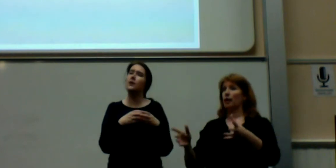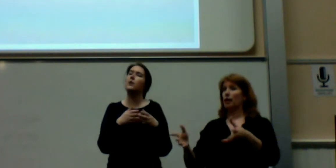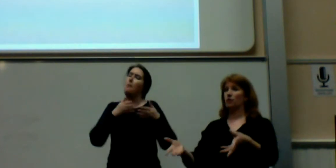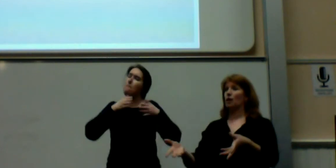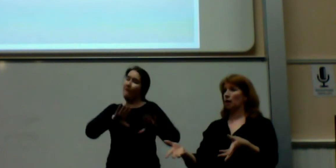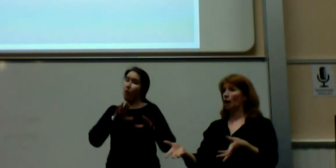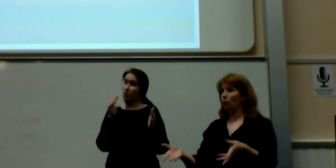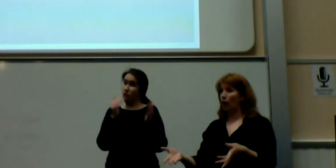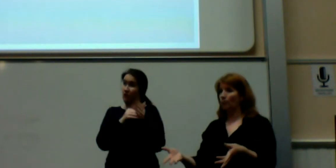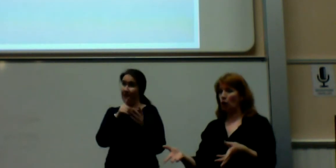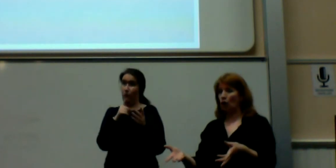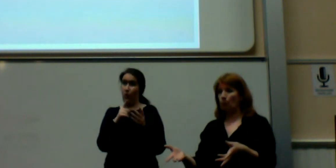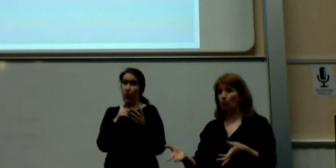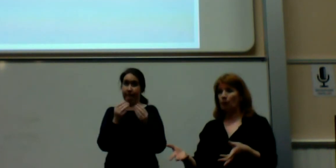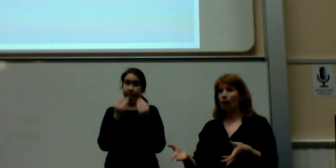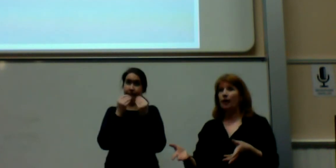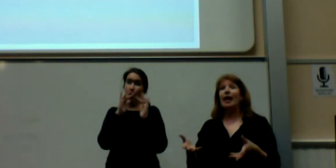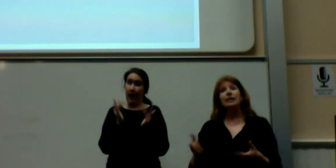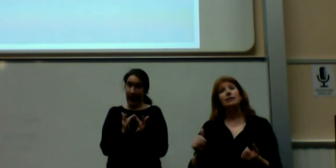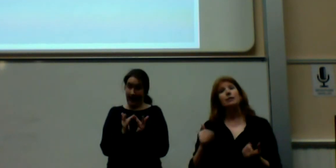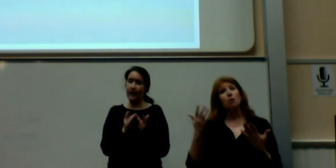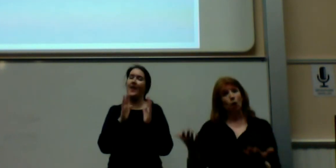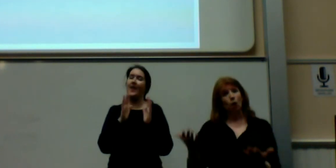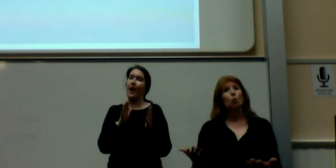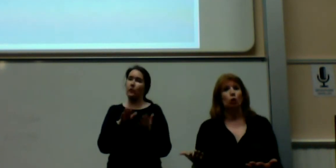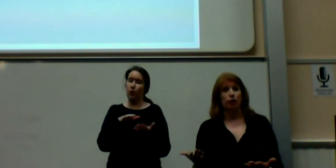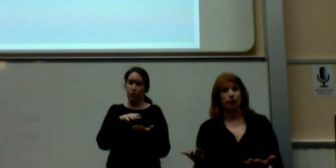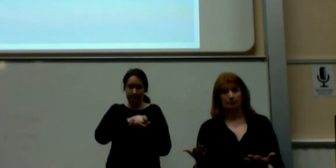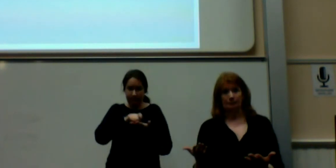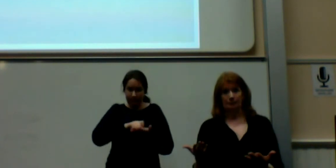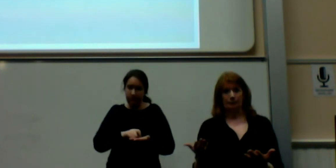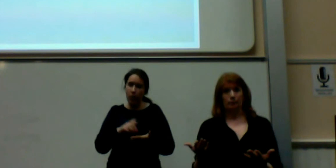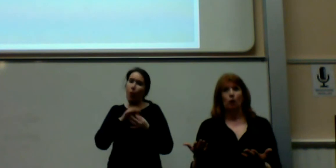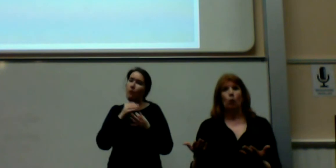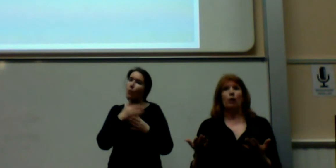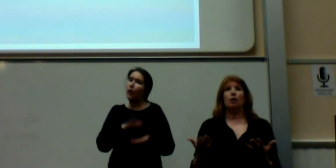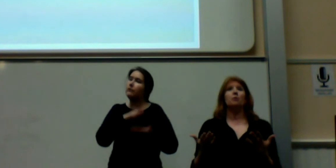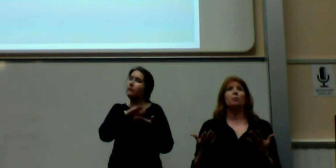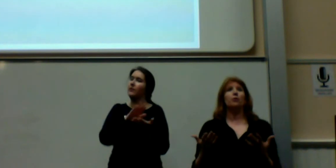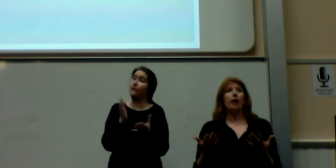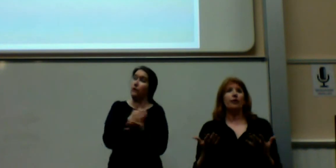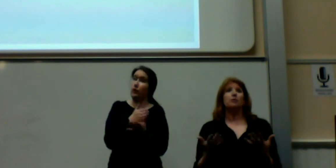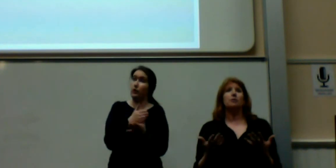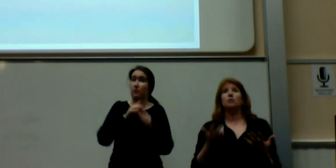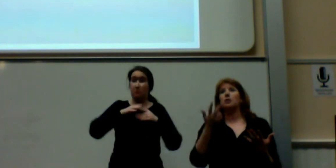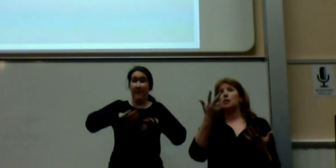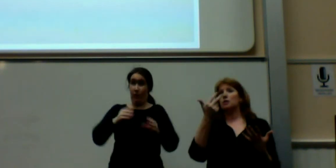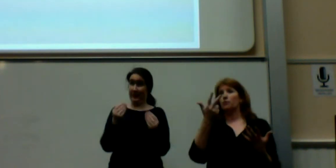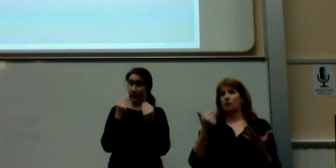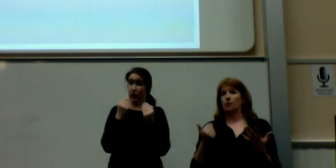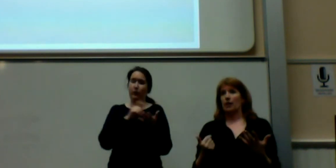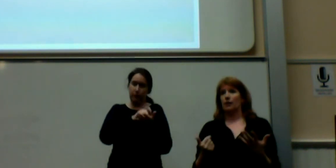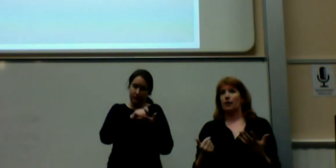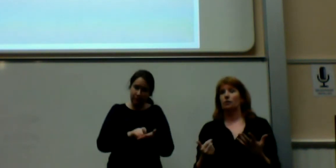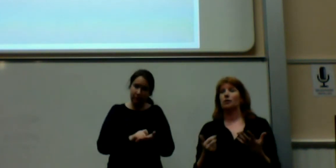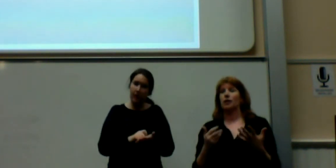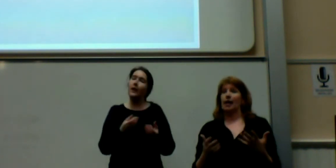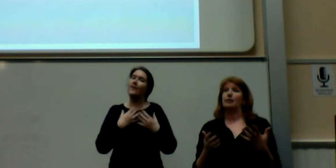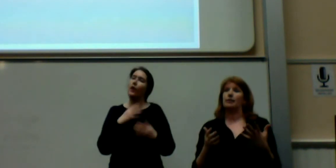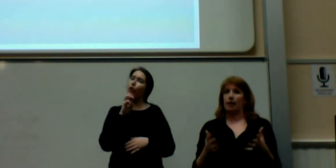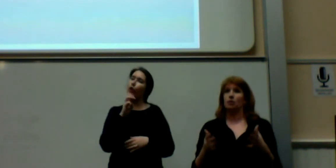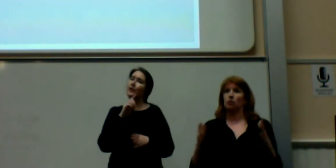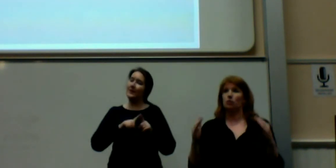on the day of the online webinar, they had to submit homework. where they were provided 13 different